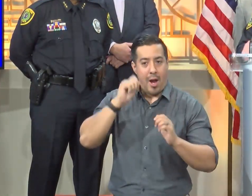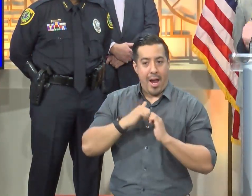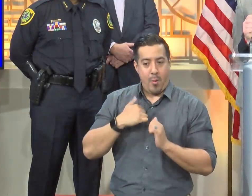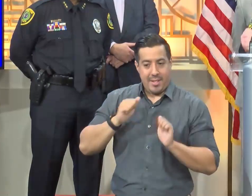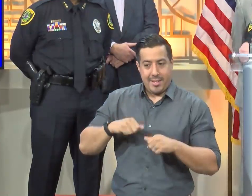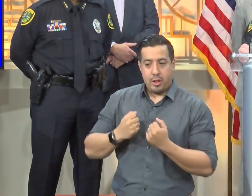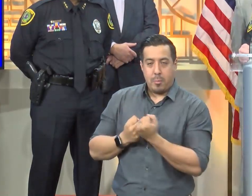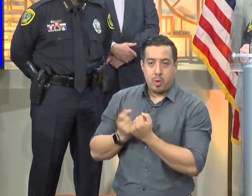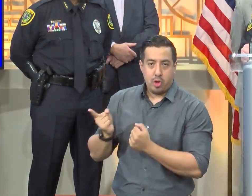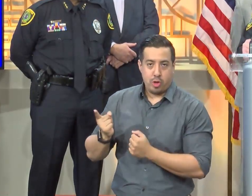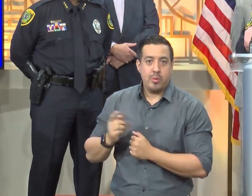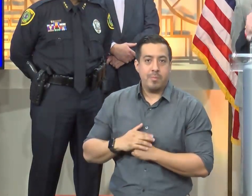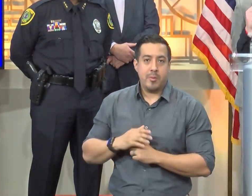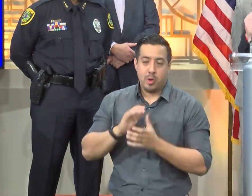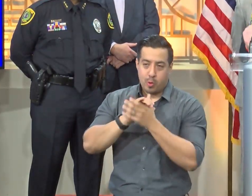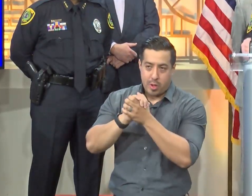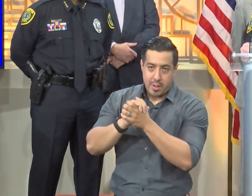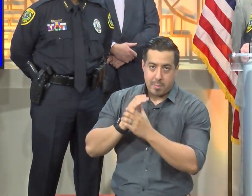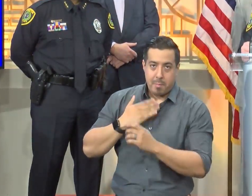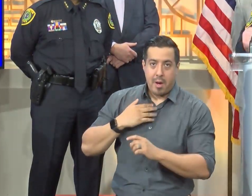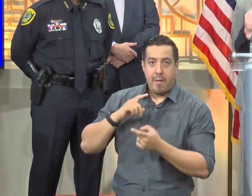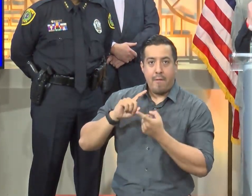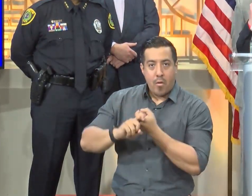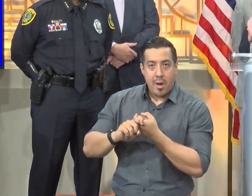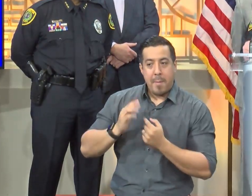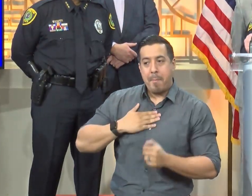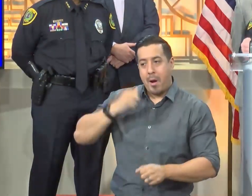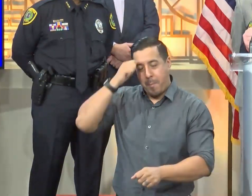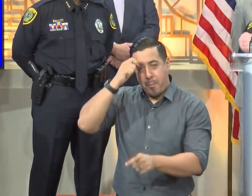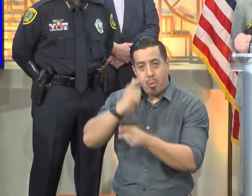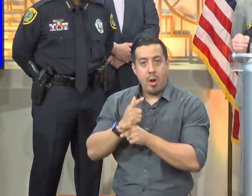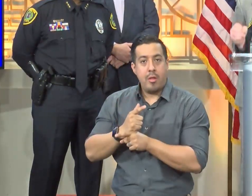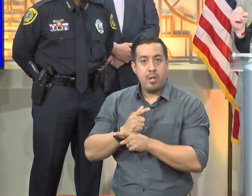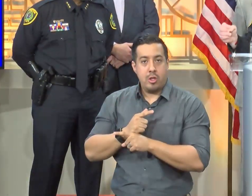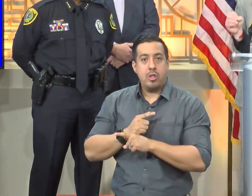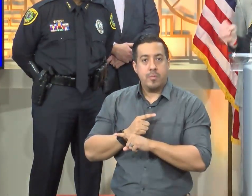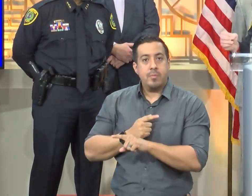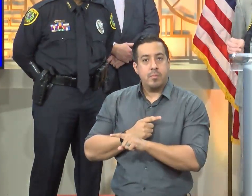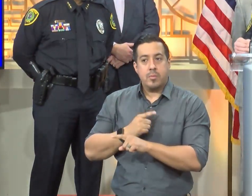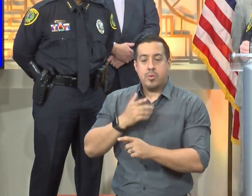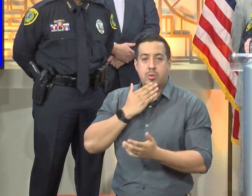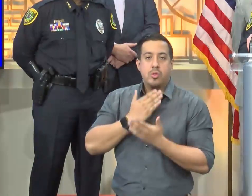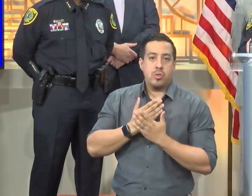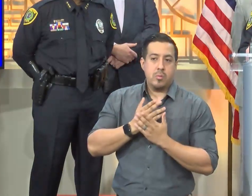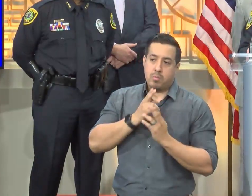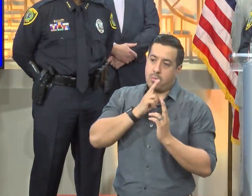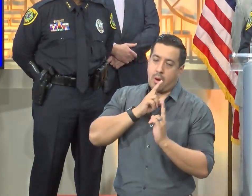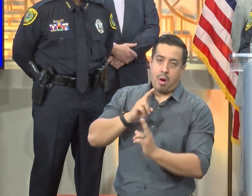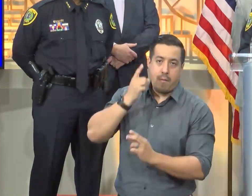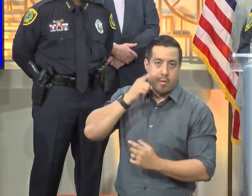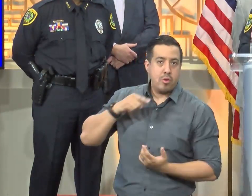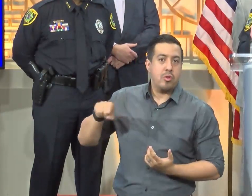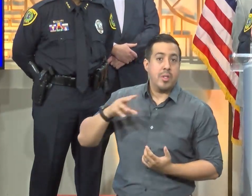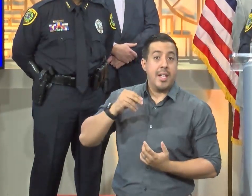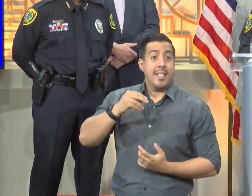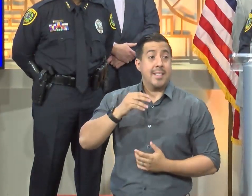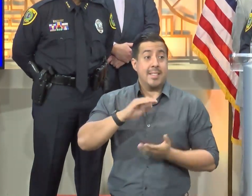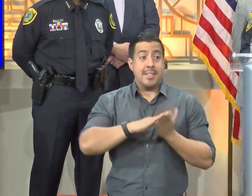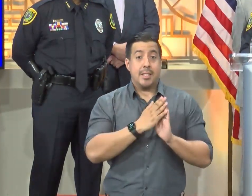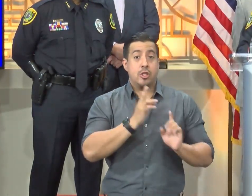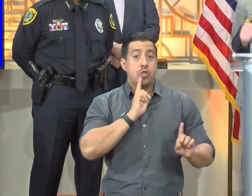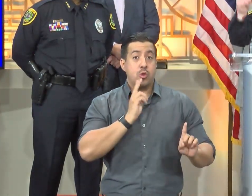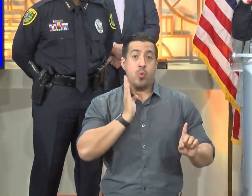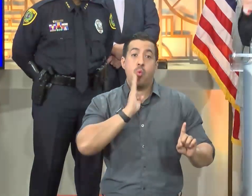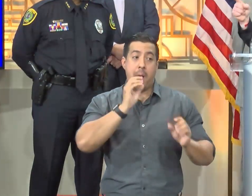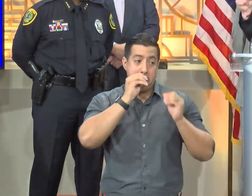can. Congratulations, my friend, my brother. You wholeheartedly deserve this distinct honor, and the city of Houston will be